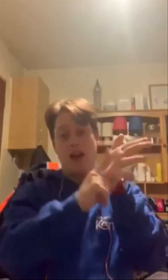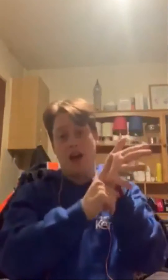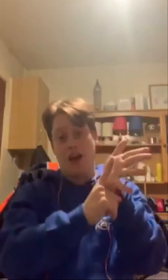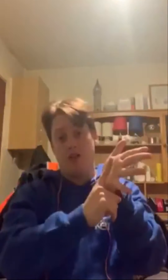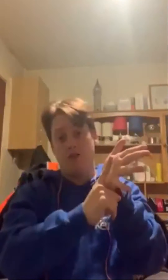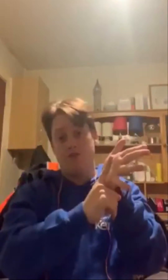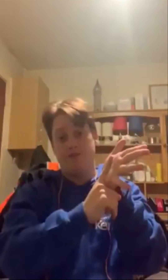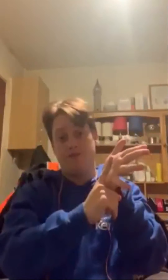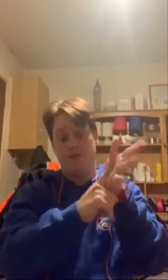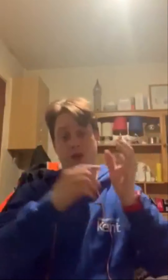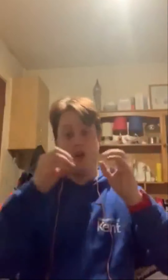B-O-L.